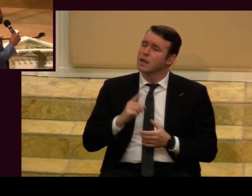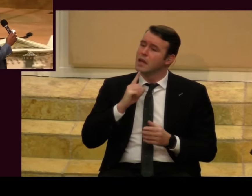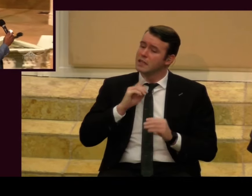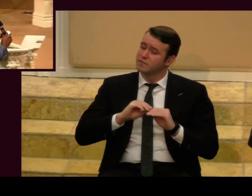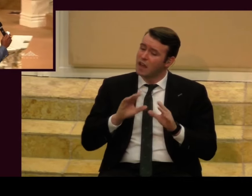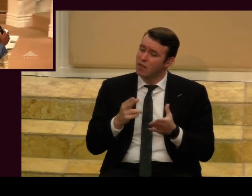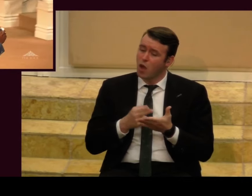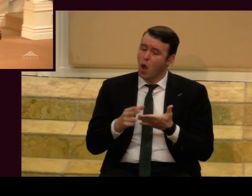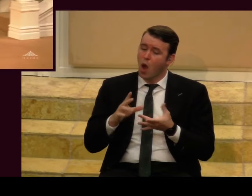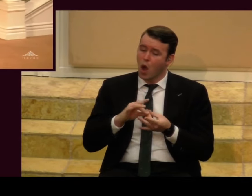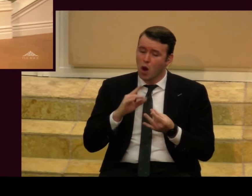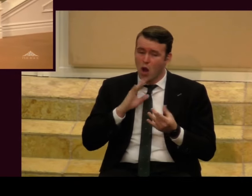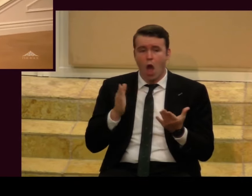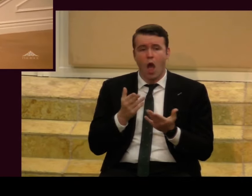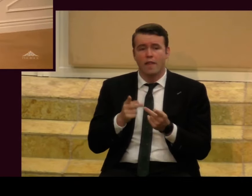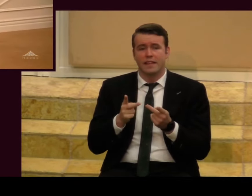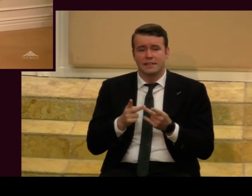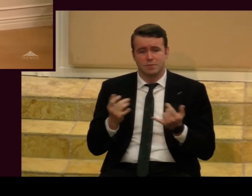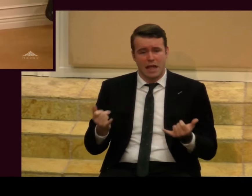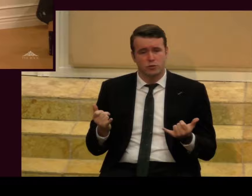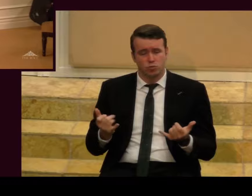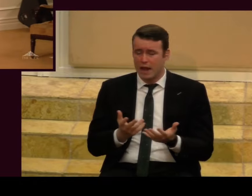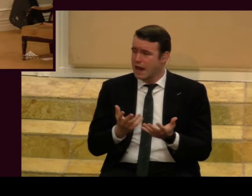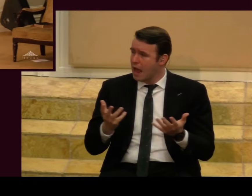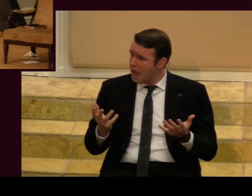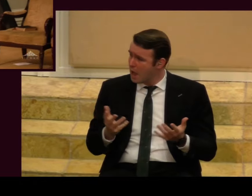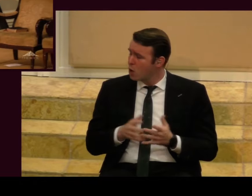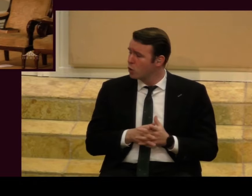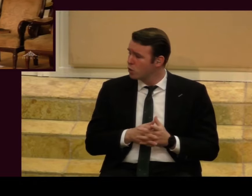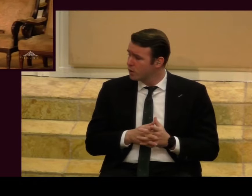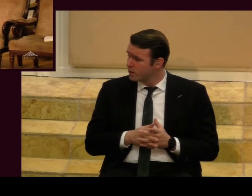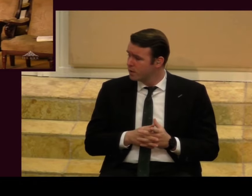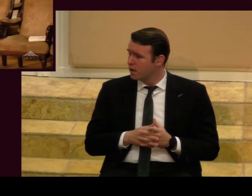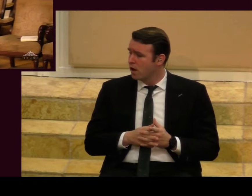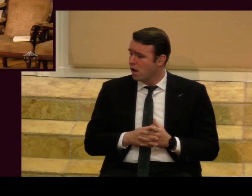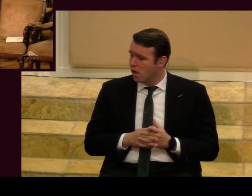It is very evident that the Holy Ghost is all in this place right now.